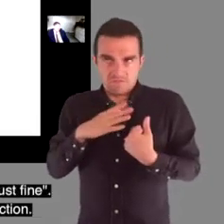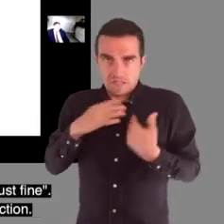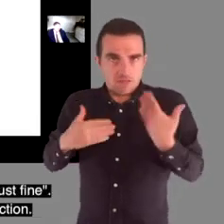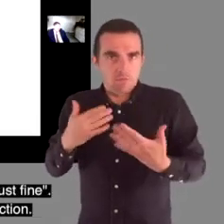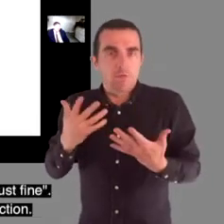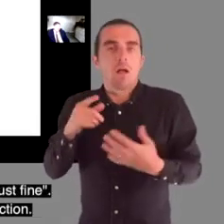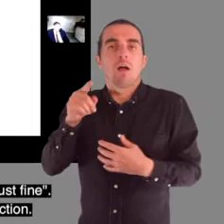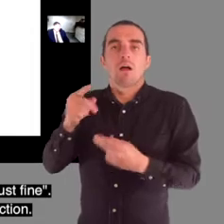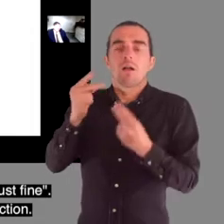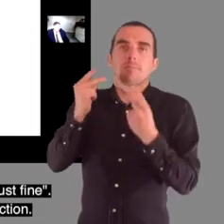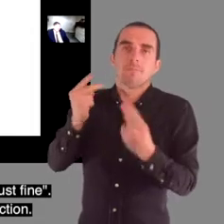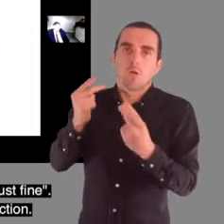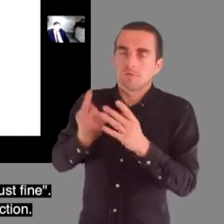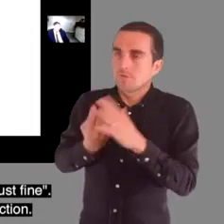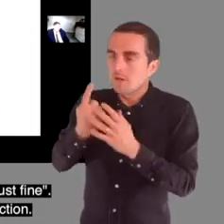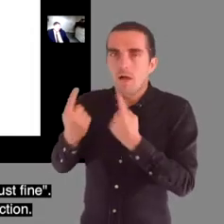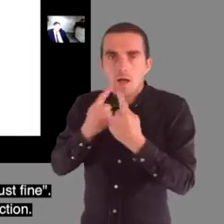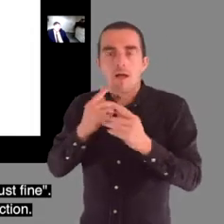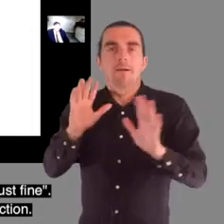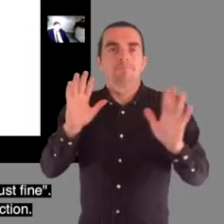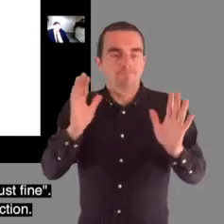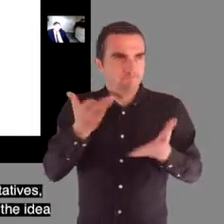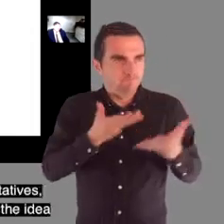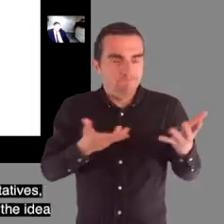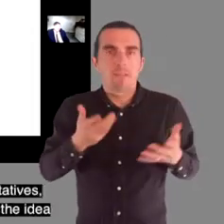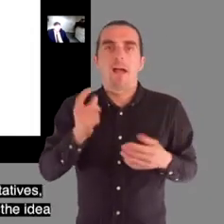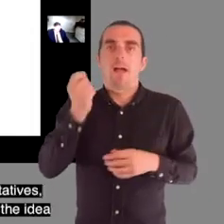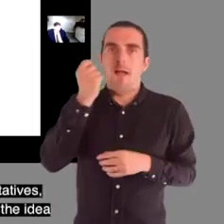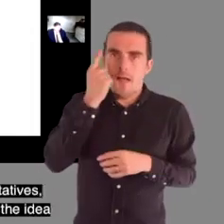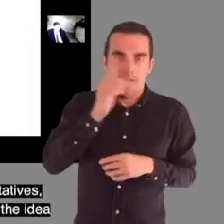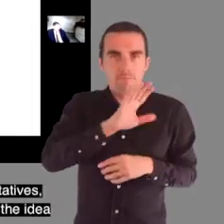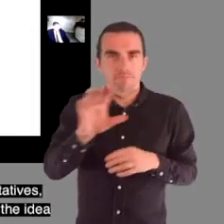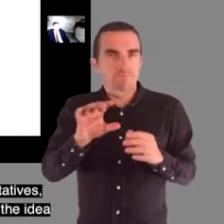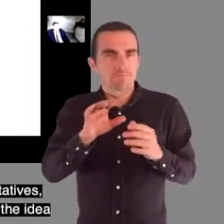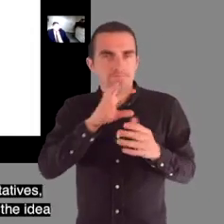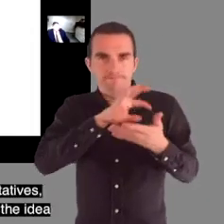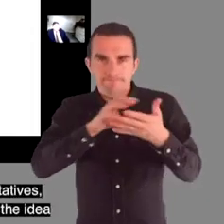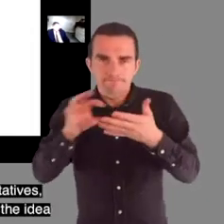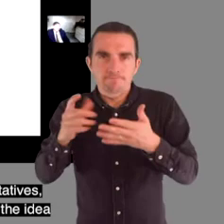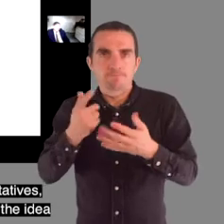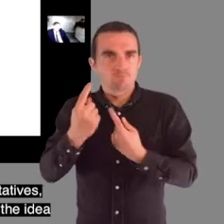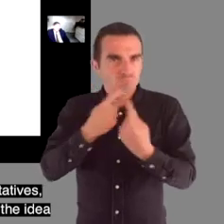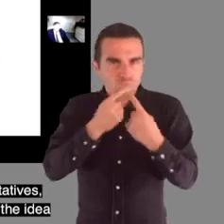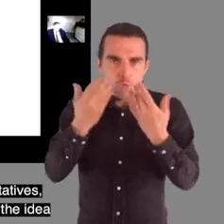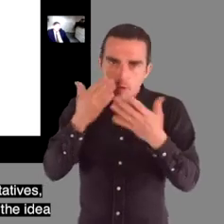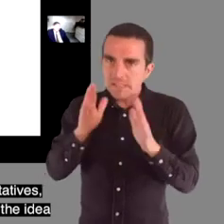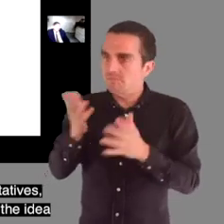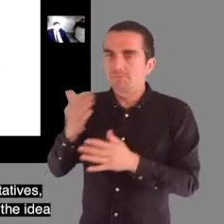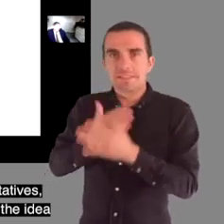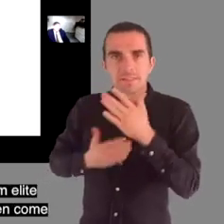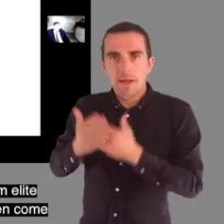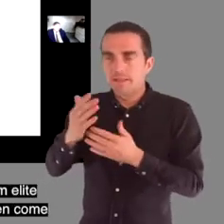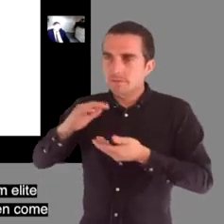considered just fine. This was a very important function. Most of these states' representatives, although they were very open to the idea of